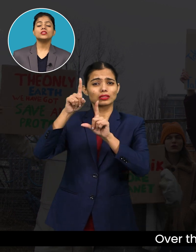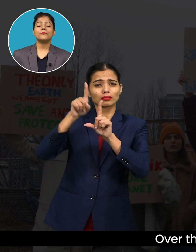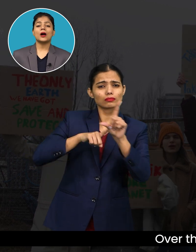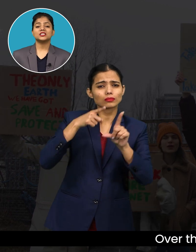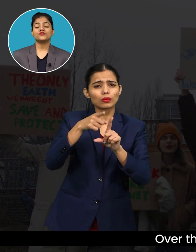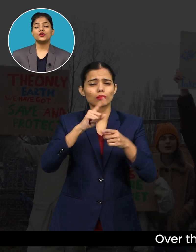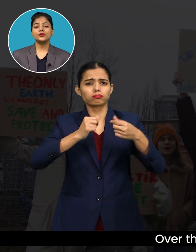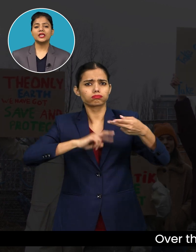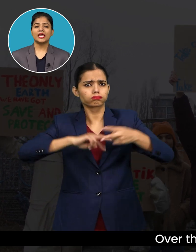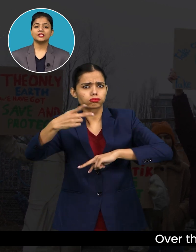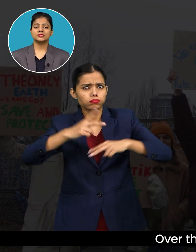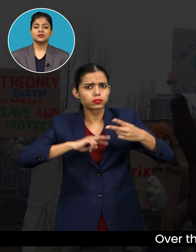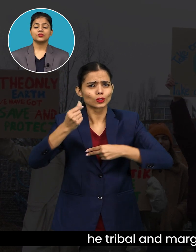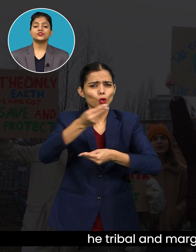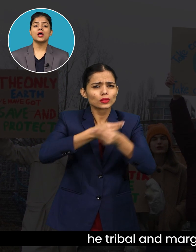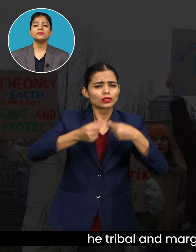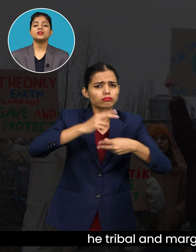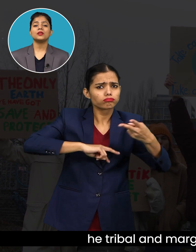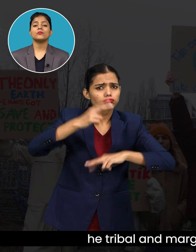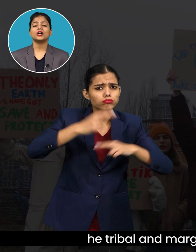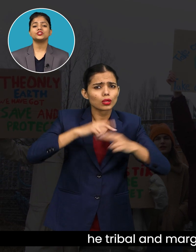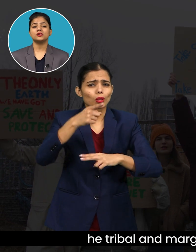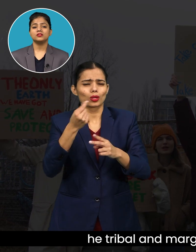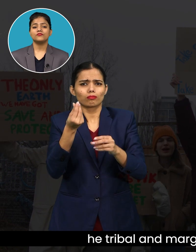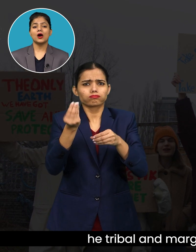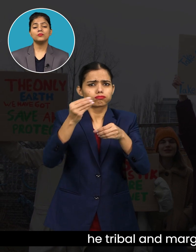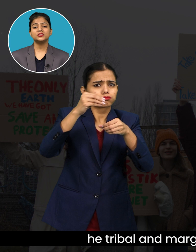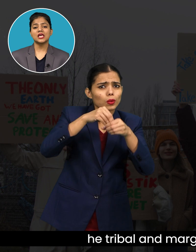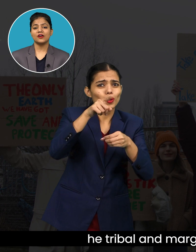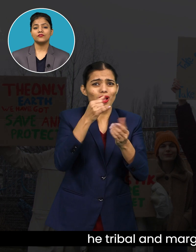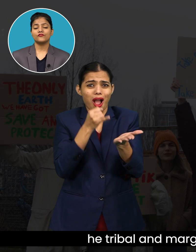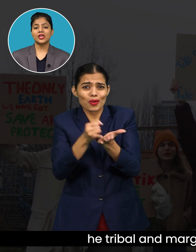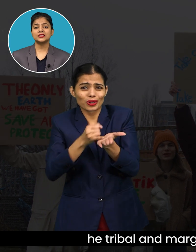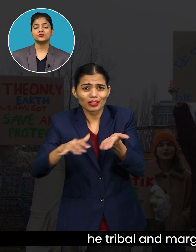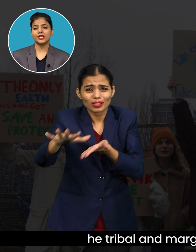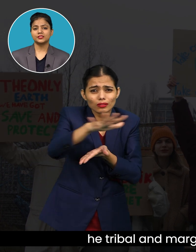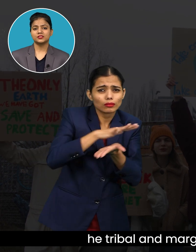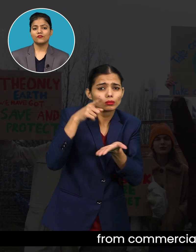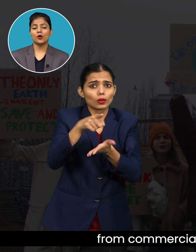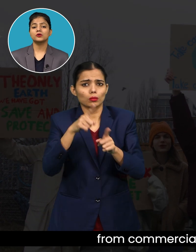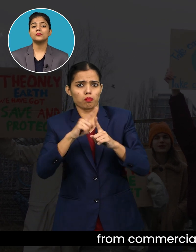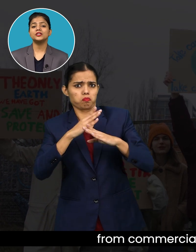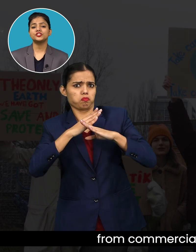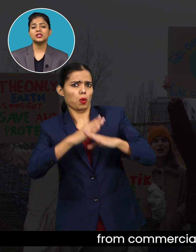Over the past few decades, the tribal and marginal farmers have faced